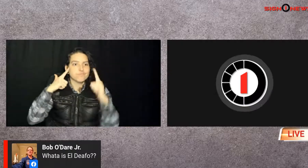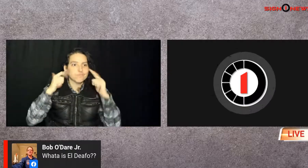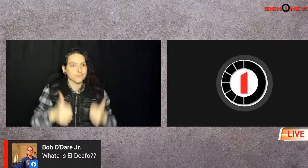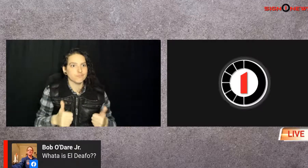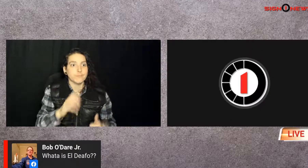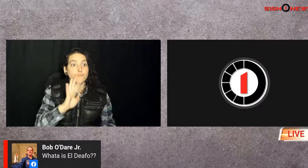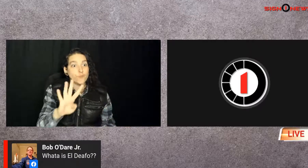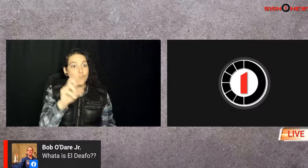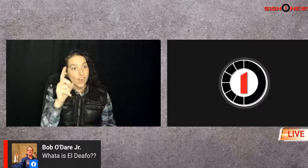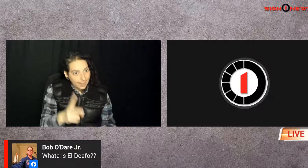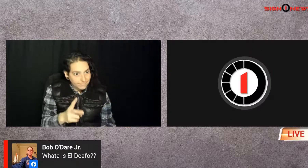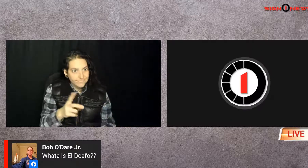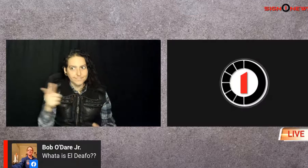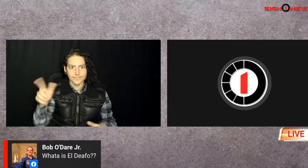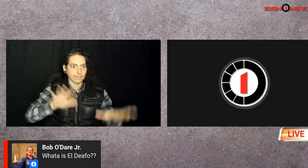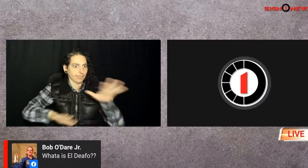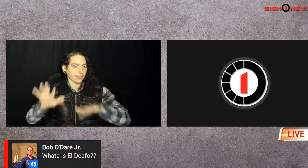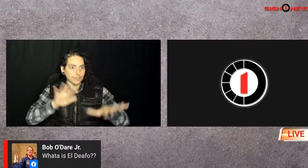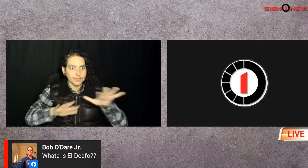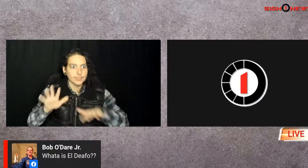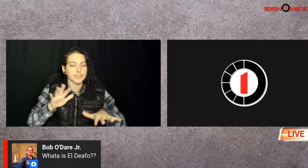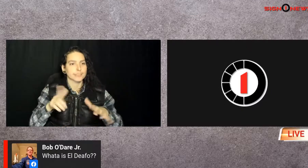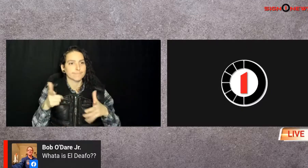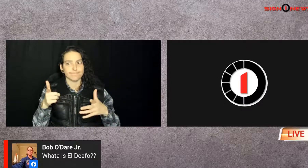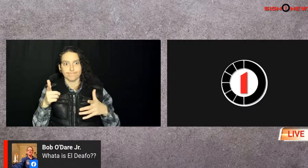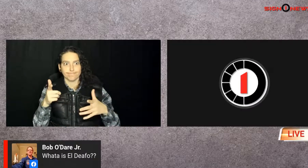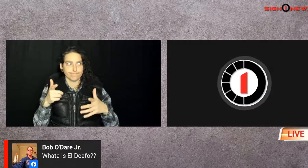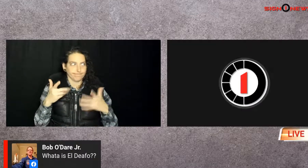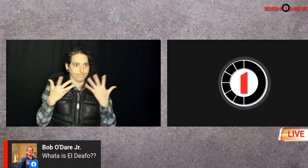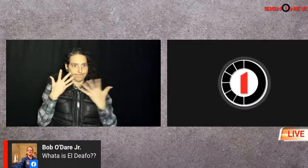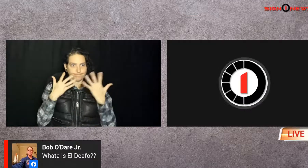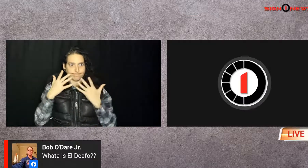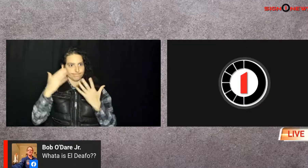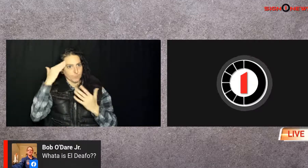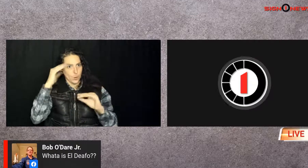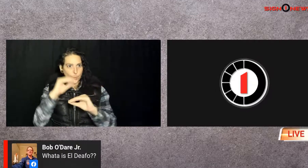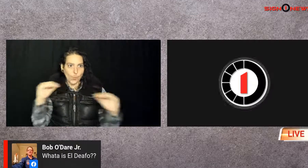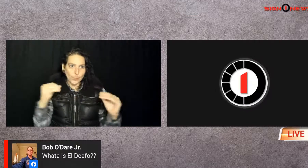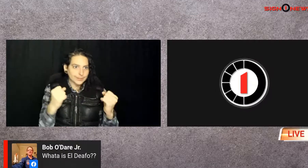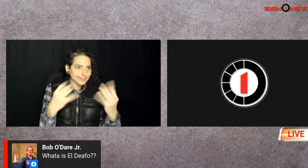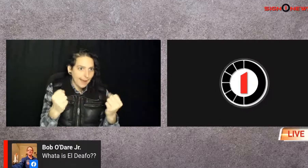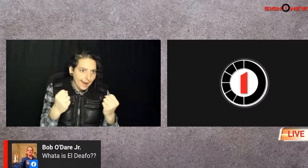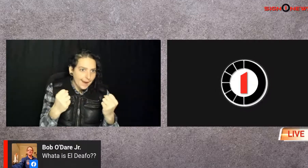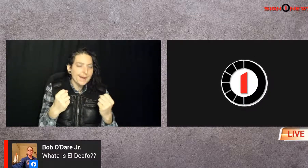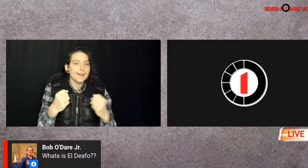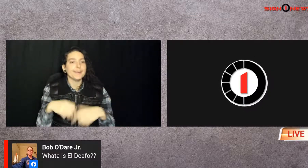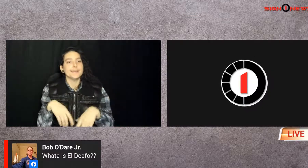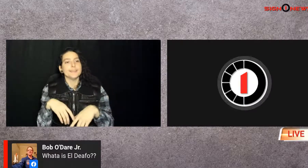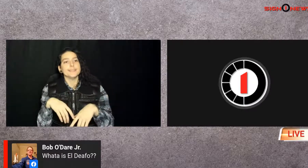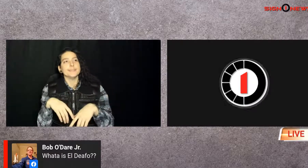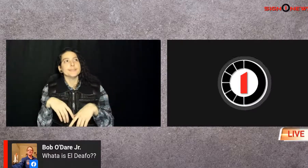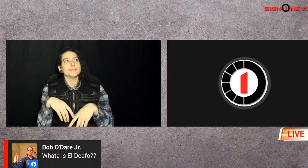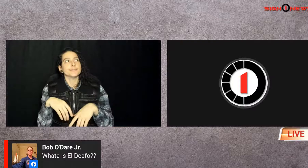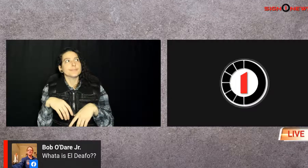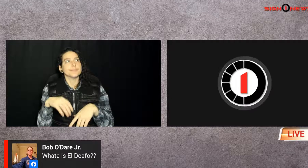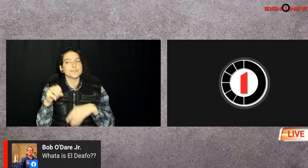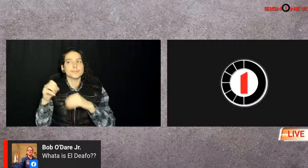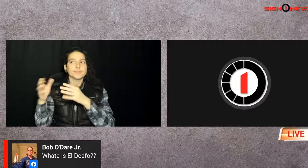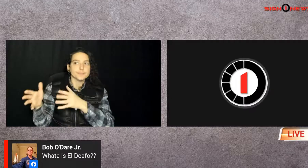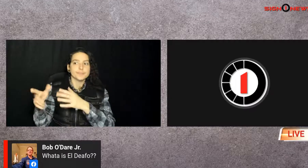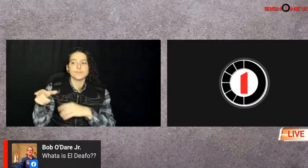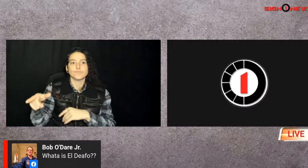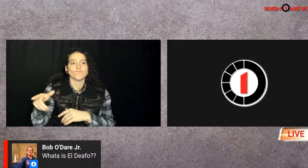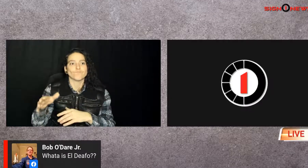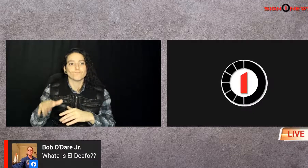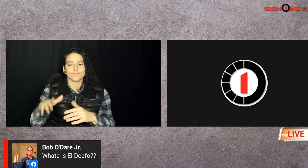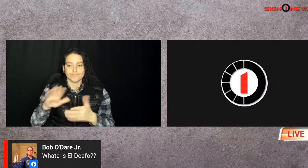It's her life from the 60s and when she was growing up, about 4.5 years old, and she was just kind of, there was no signing when she was